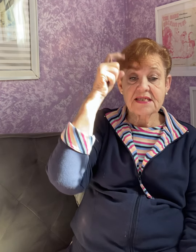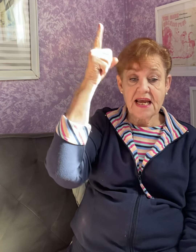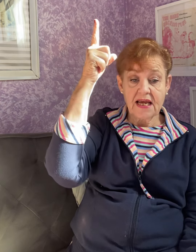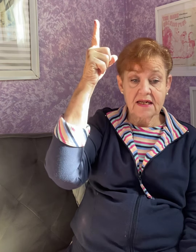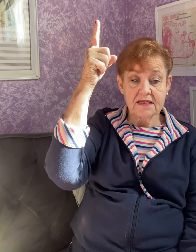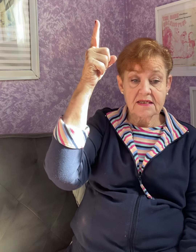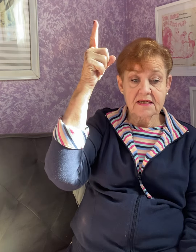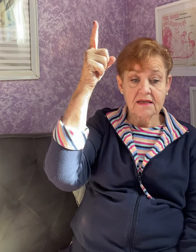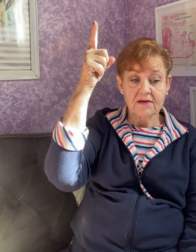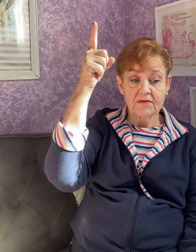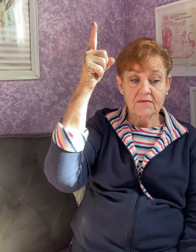Understands.